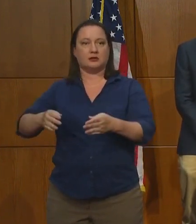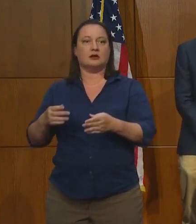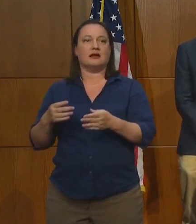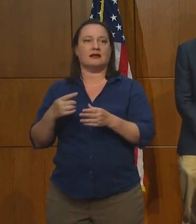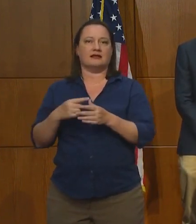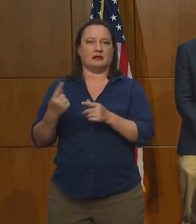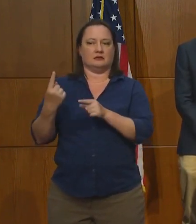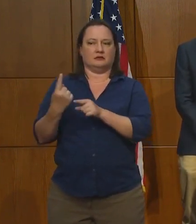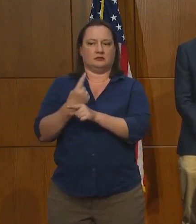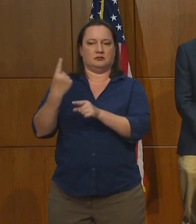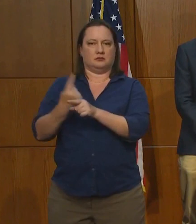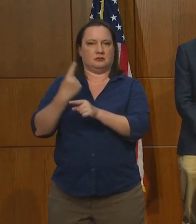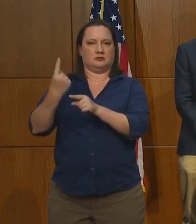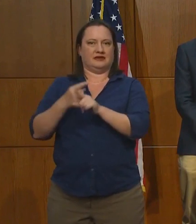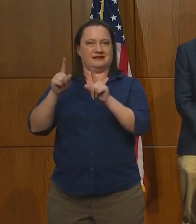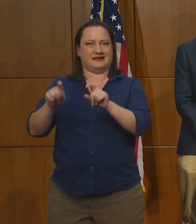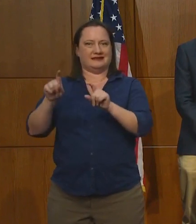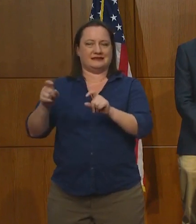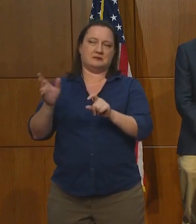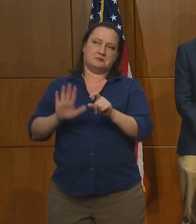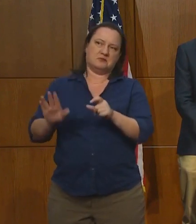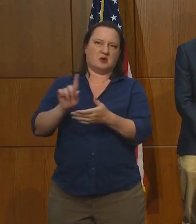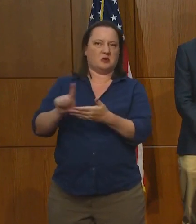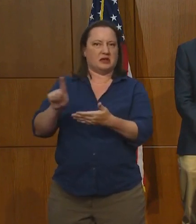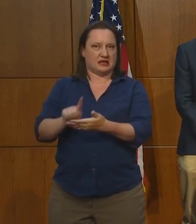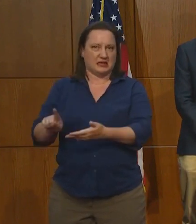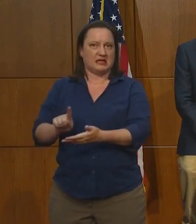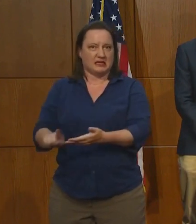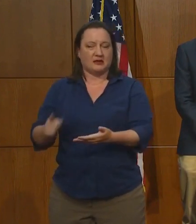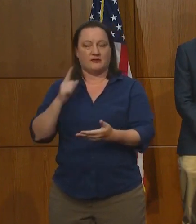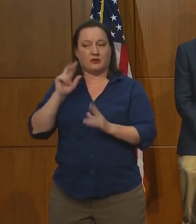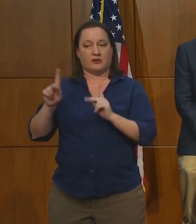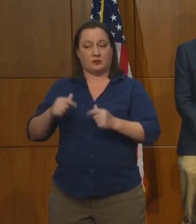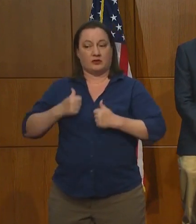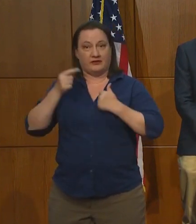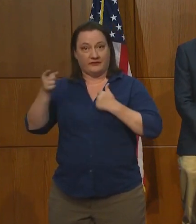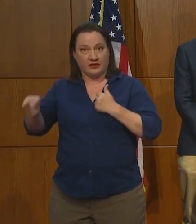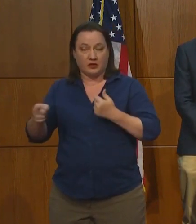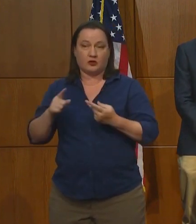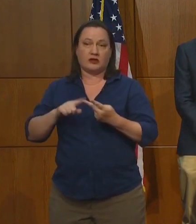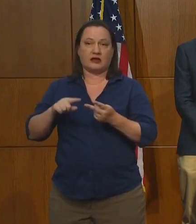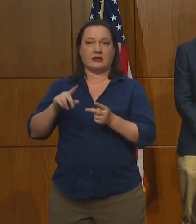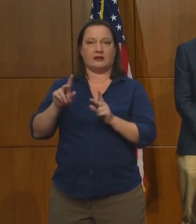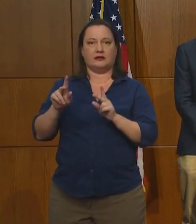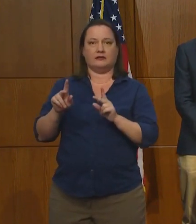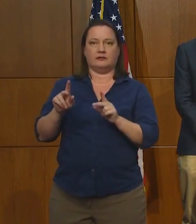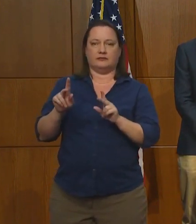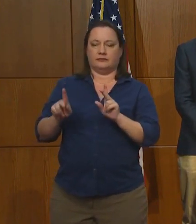testing of both staff and residents in the circumstance where there are positive cases.